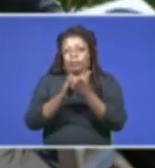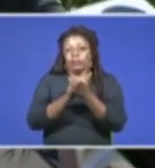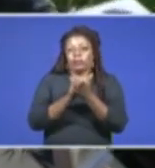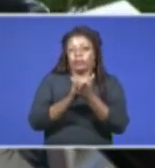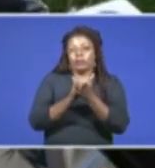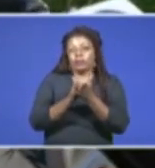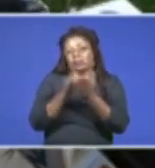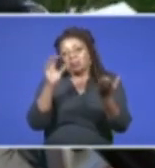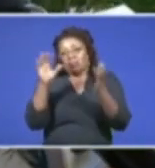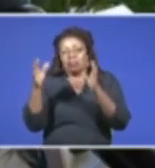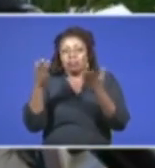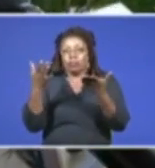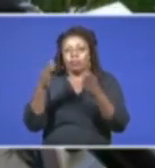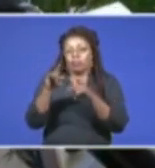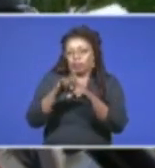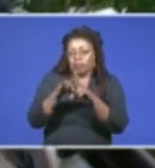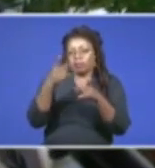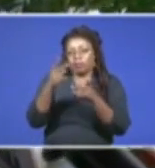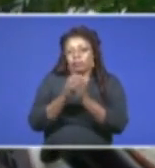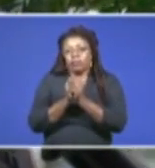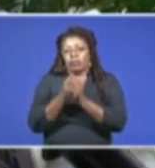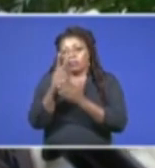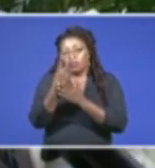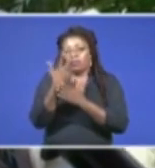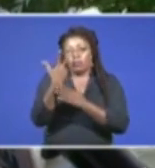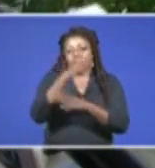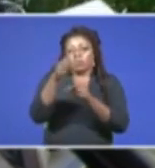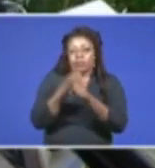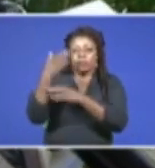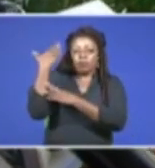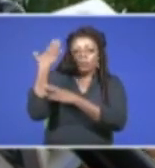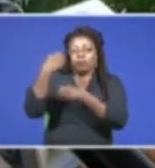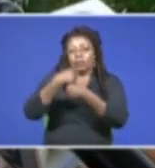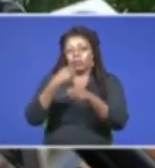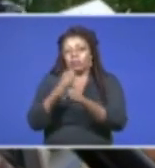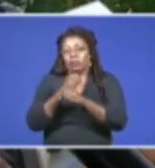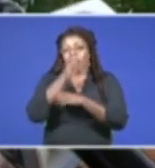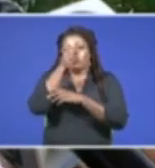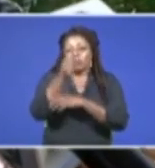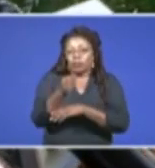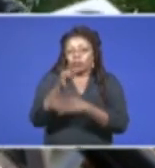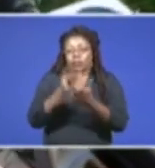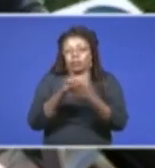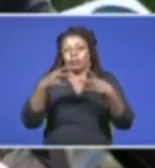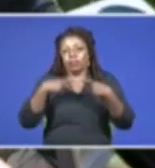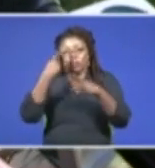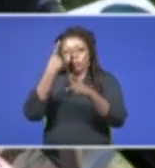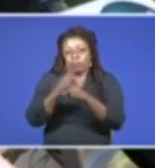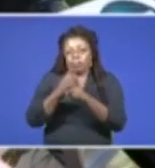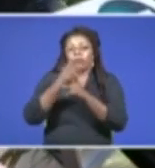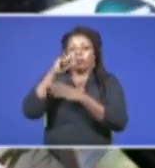a similar plane that went missing about 2 to 3 years ago. So we just want to make sure that we have the right